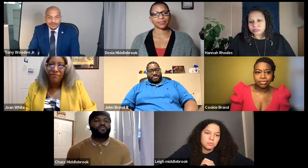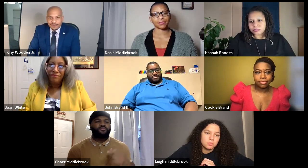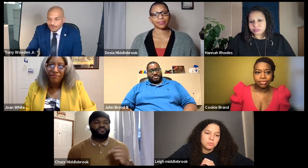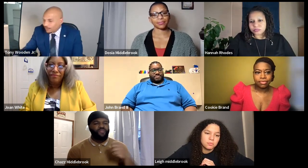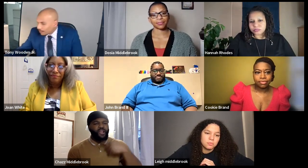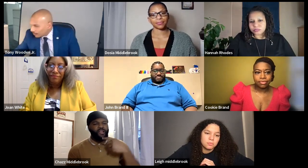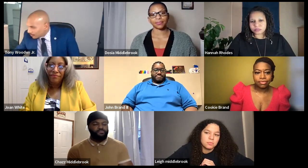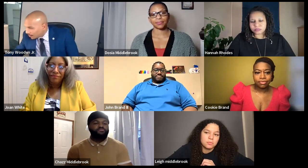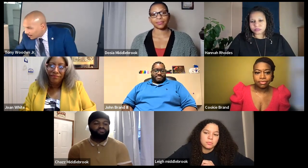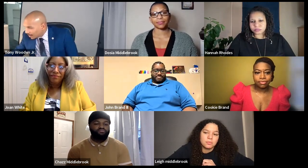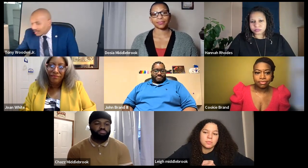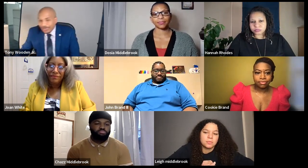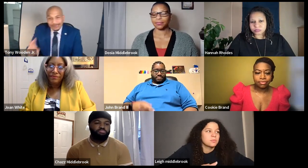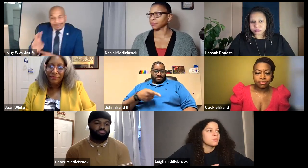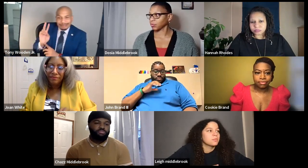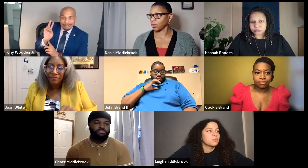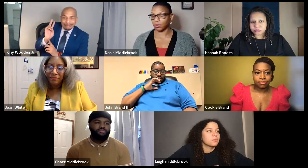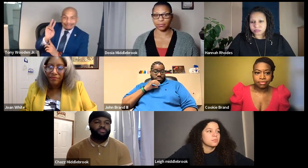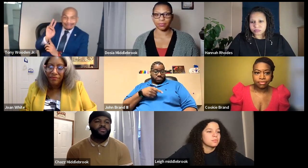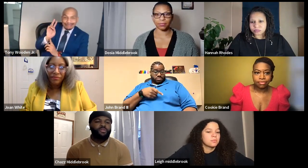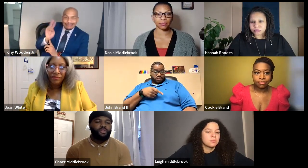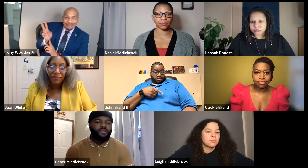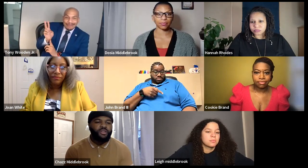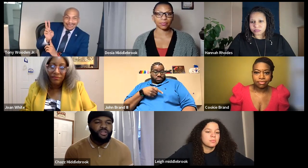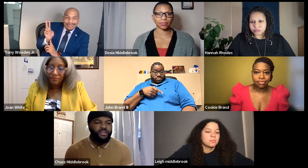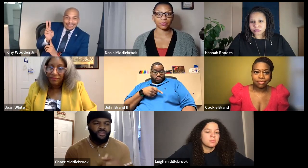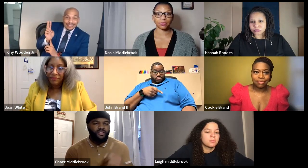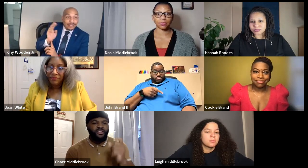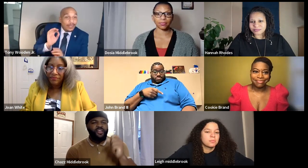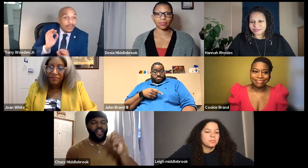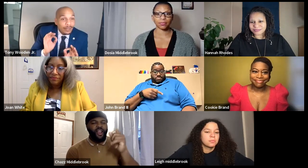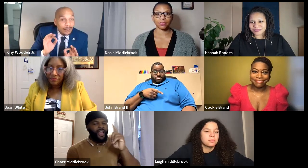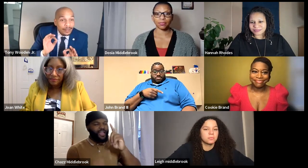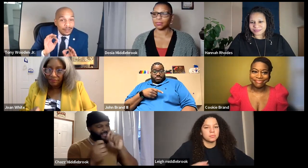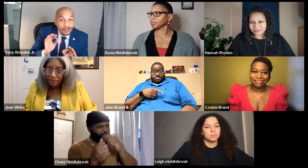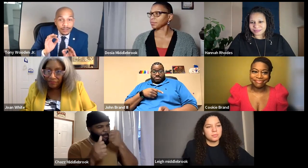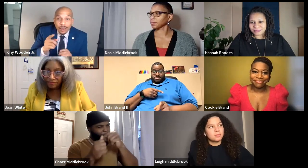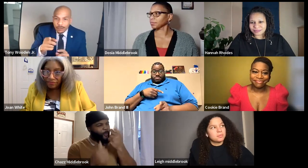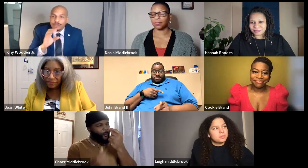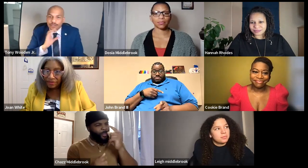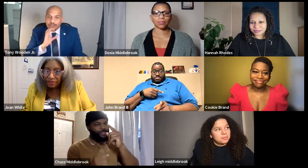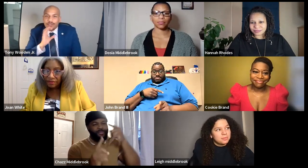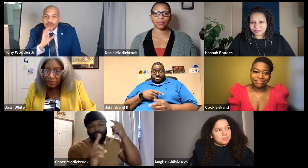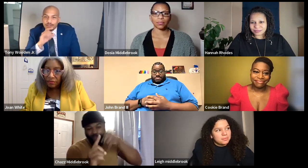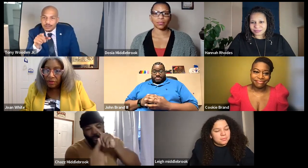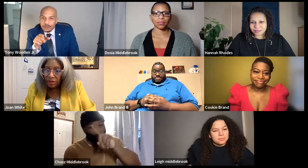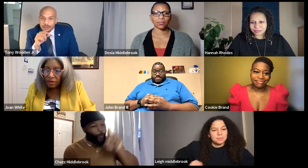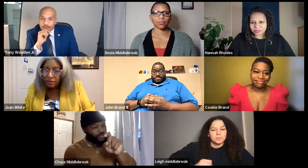Oh, thank you for that, J3. Absolutely. 2 minutes left. Chaz is saying, I